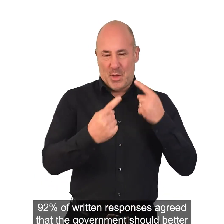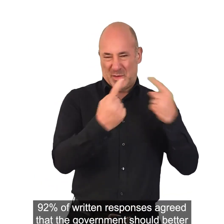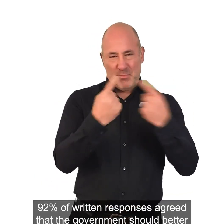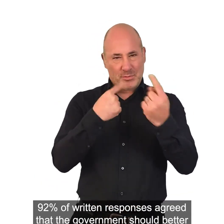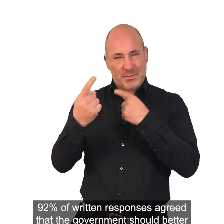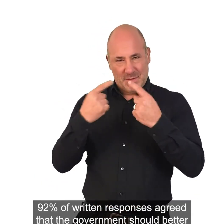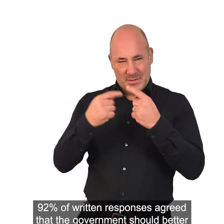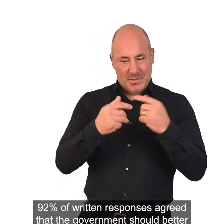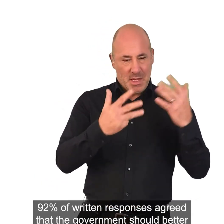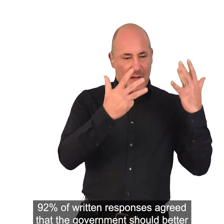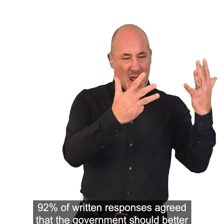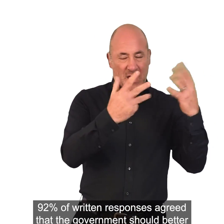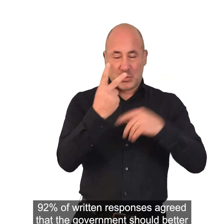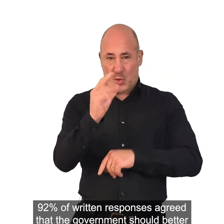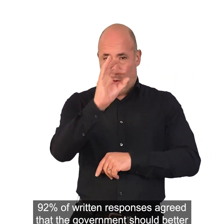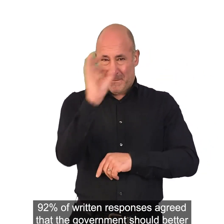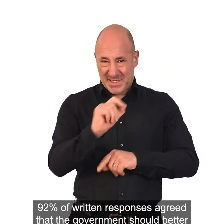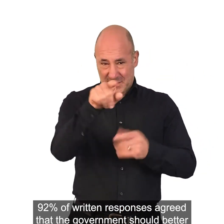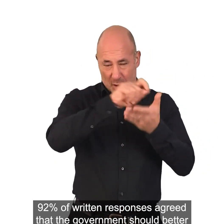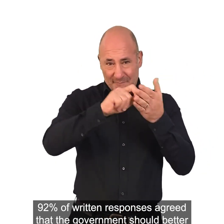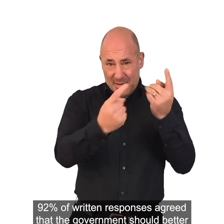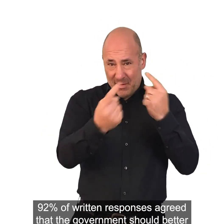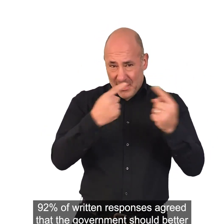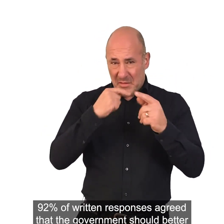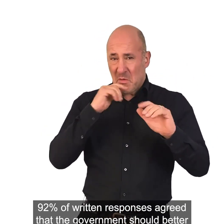92% of written responses agreed that the government should better